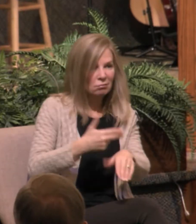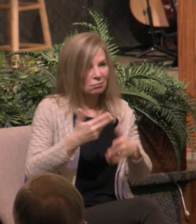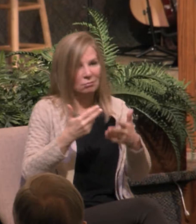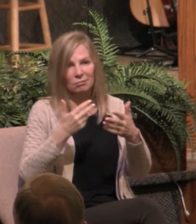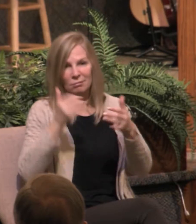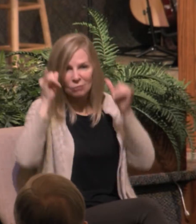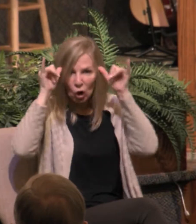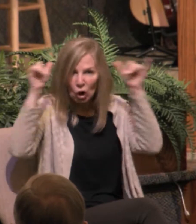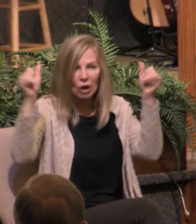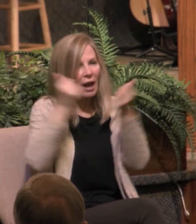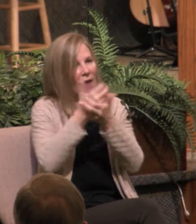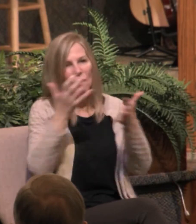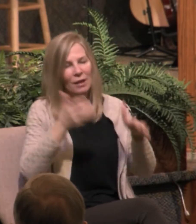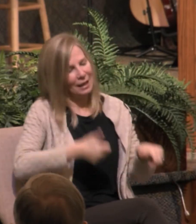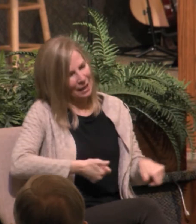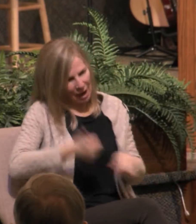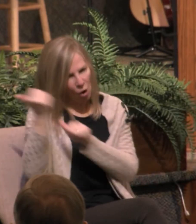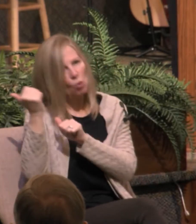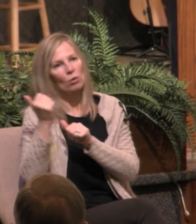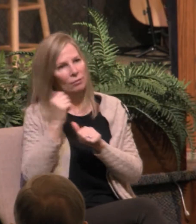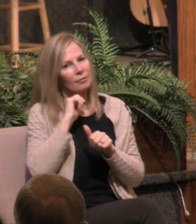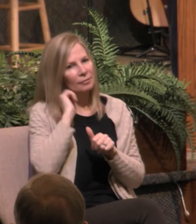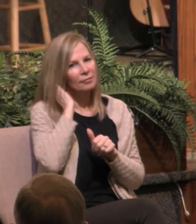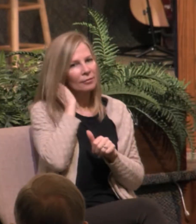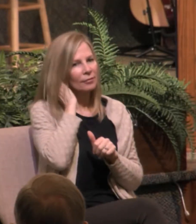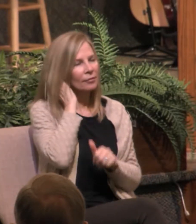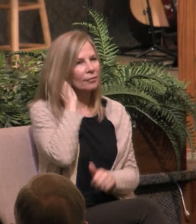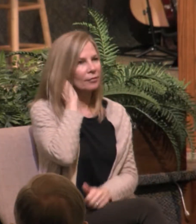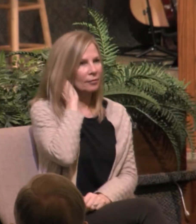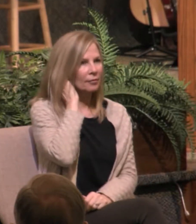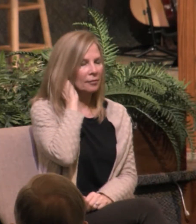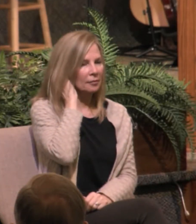have said, and go and bless me also.